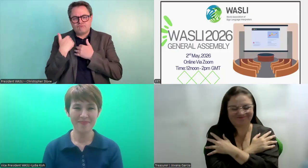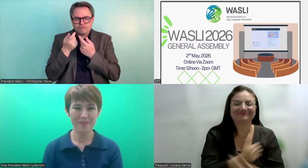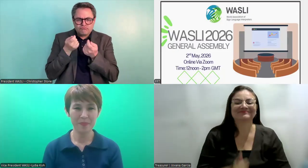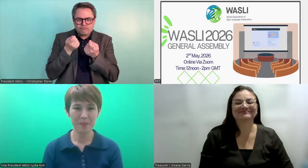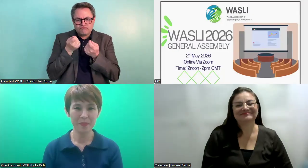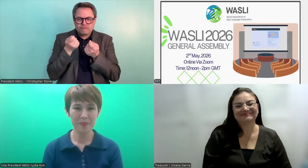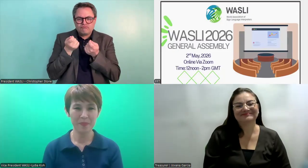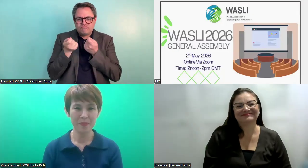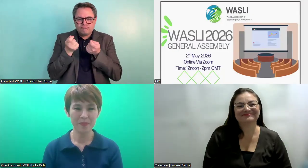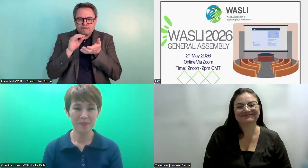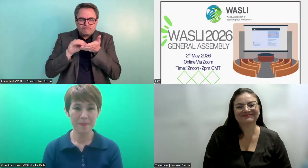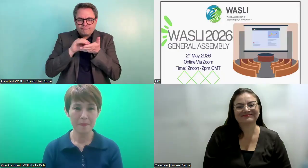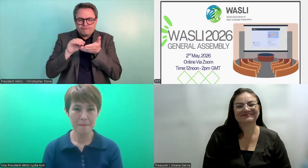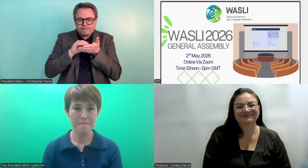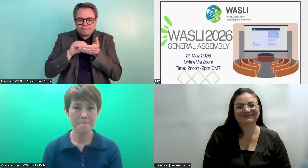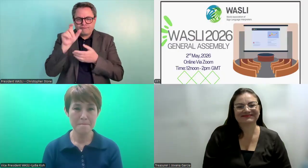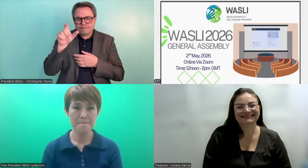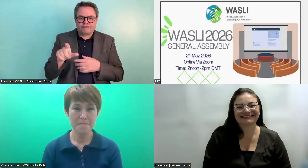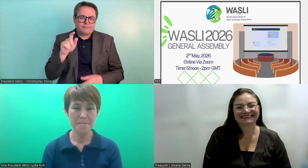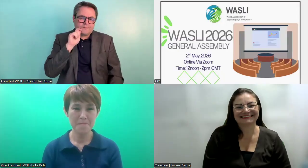Hello, lovely to see you all.